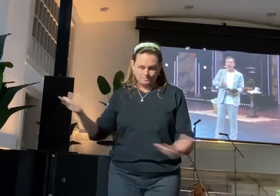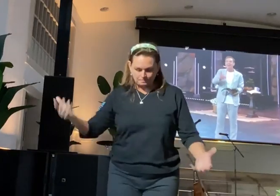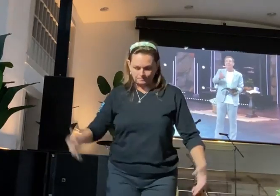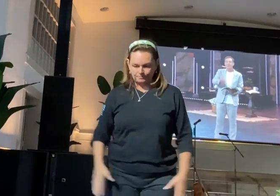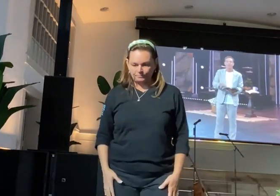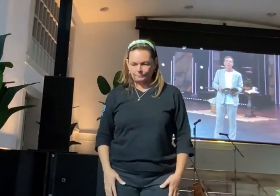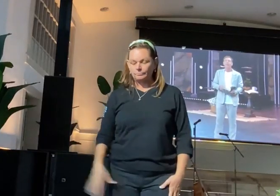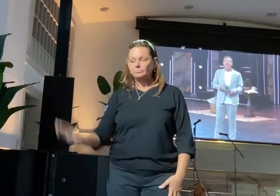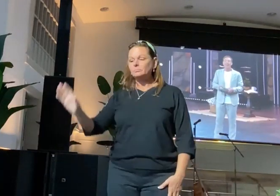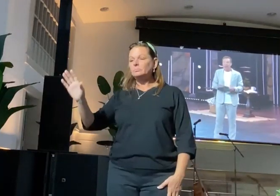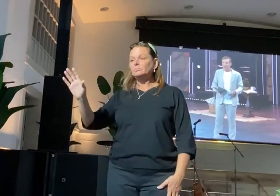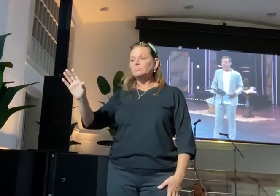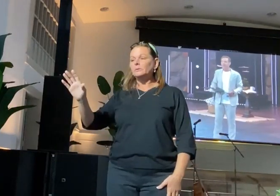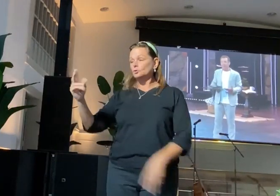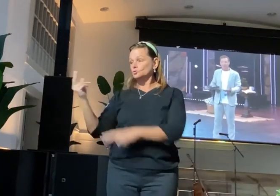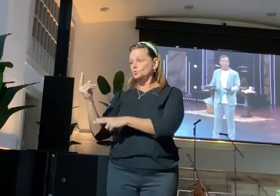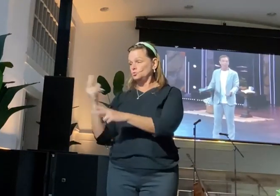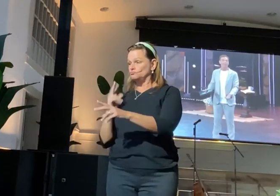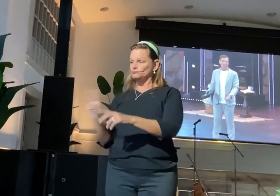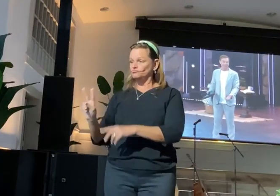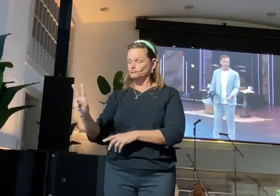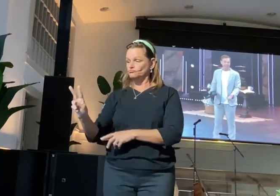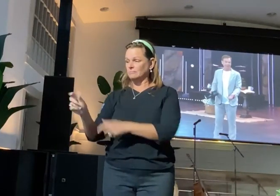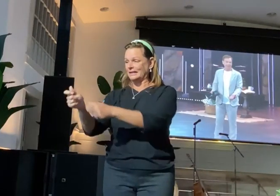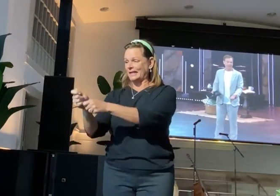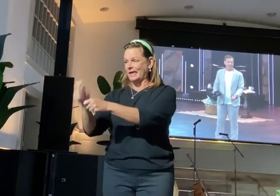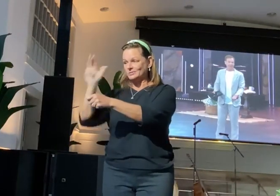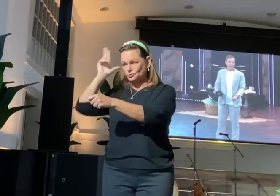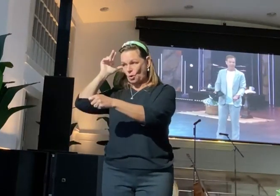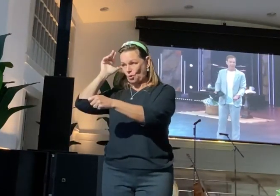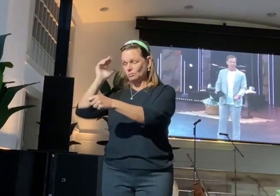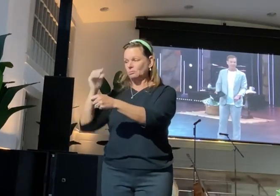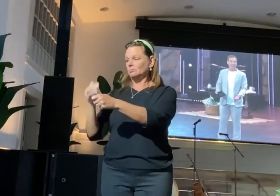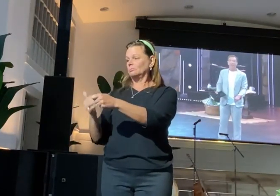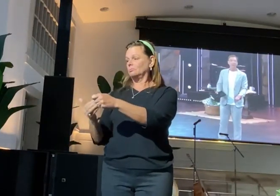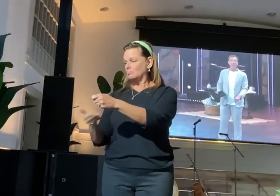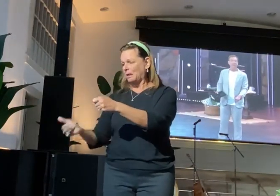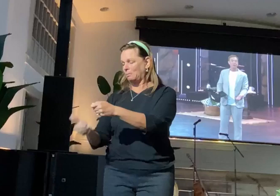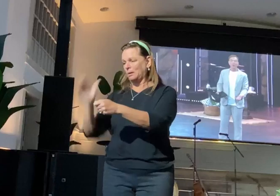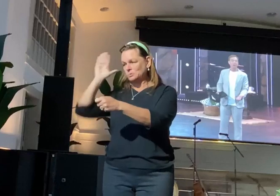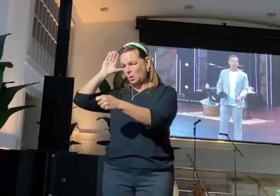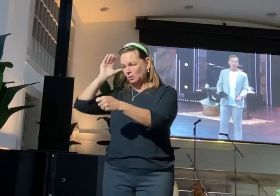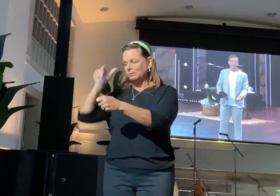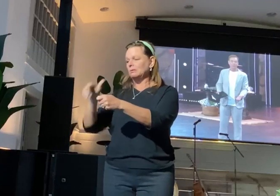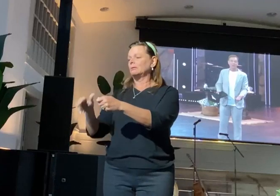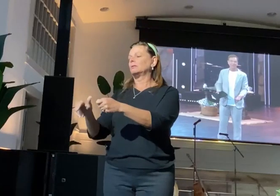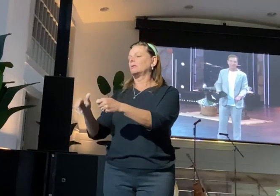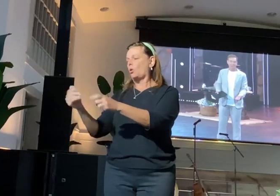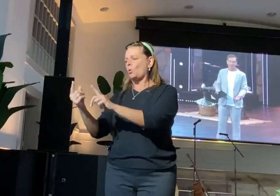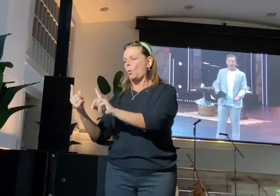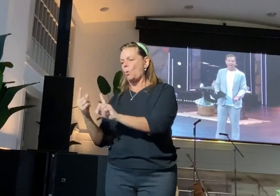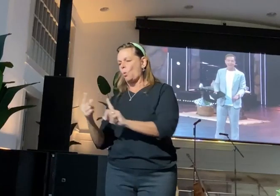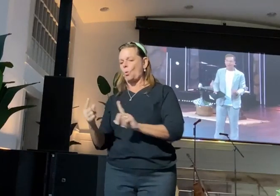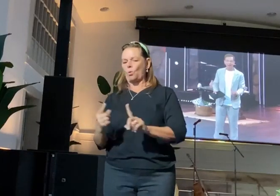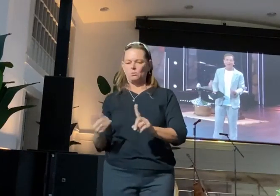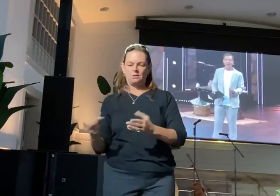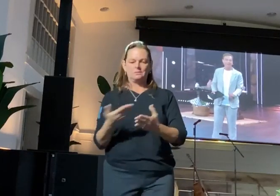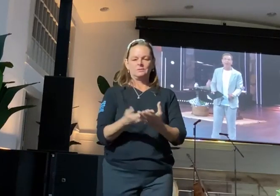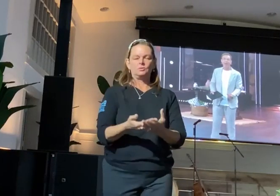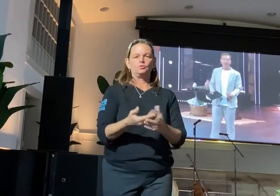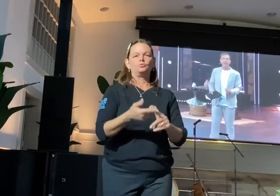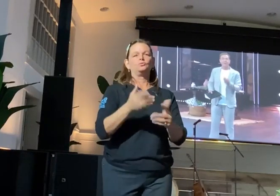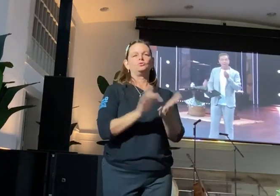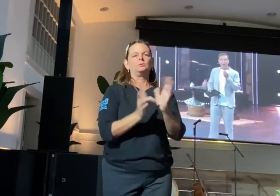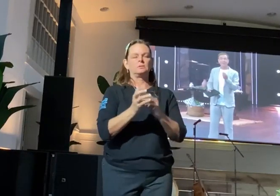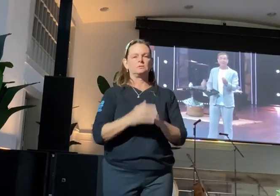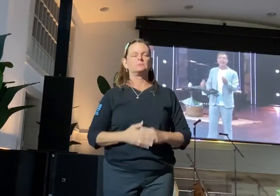Jesus could ride into Jerusalem and actually fulfill prophecy. Hundreds of years earlier, the prophet Zechariah, in